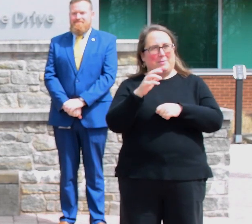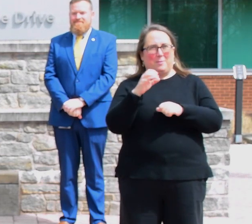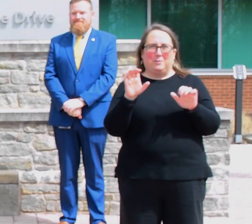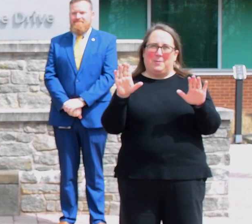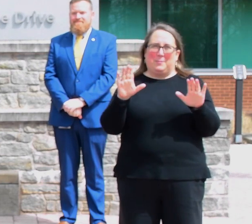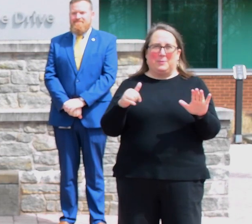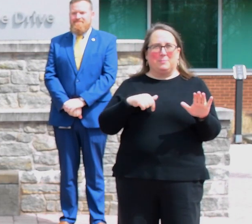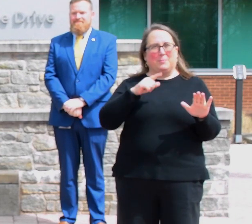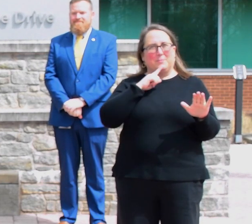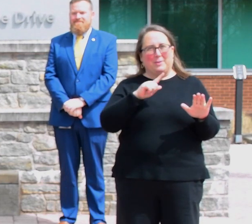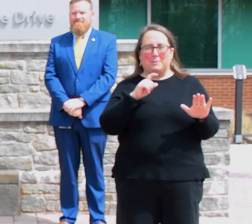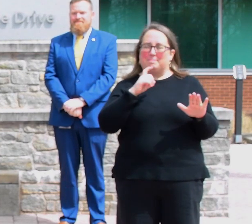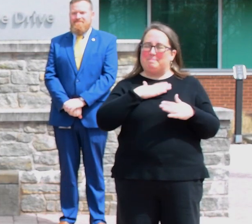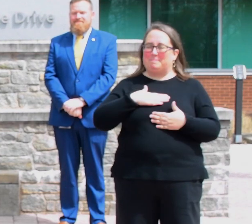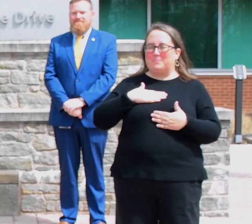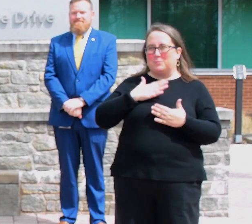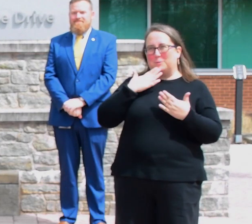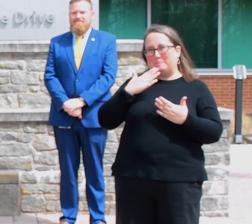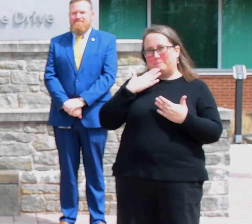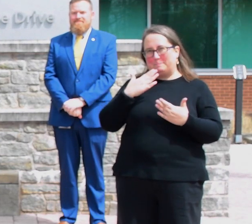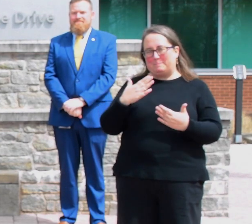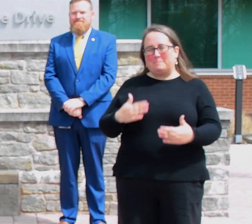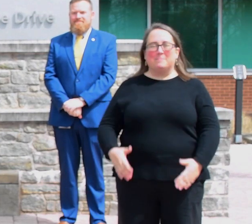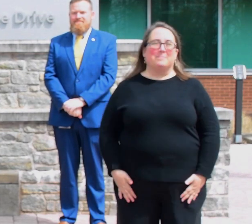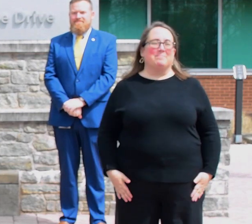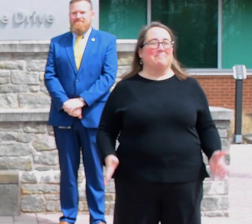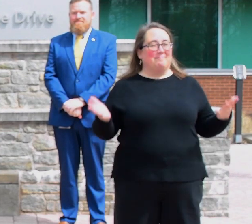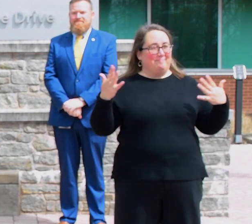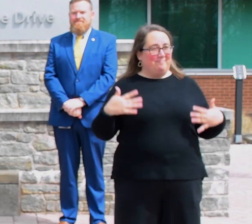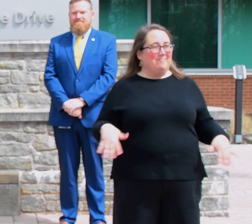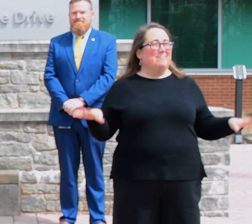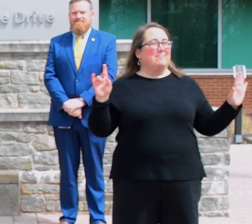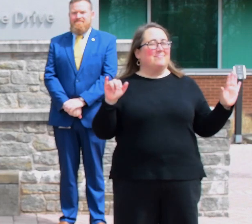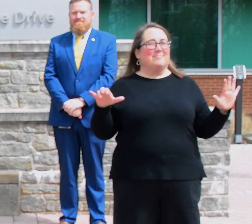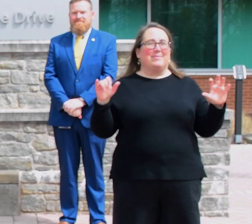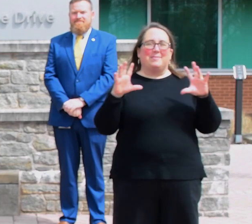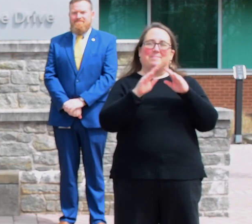great. We do greatly appreciate it. And this concludes